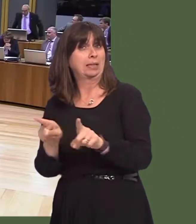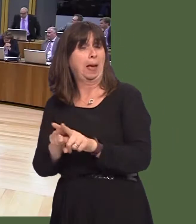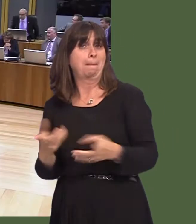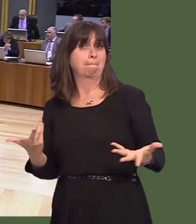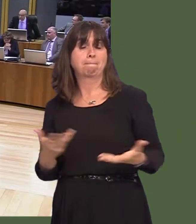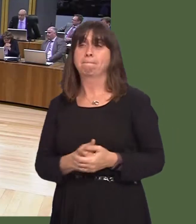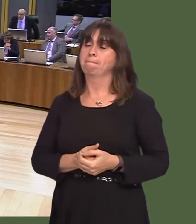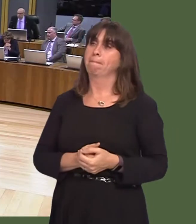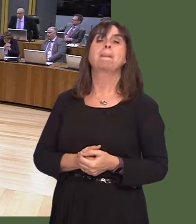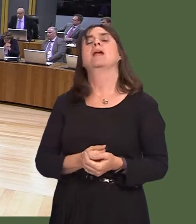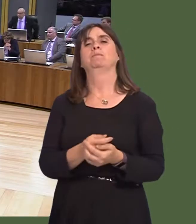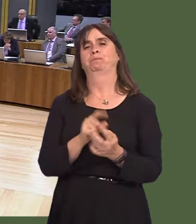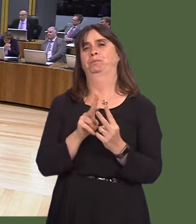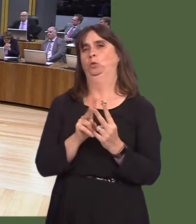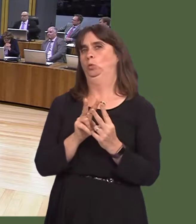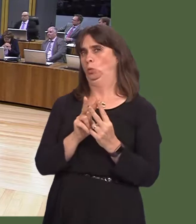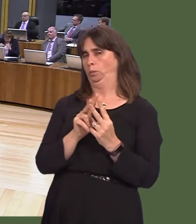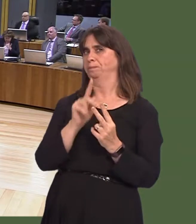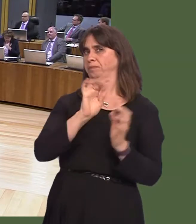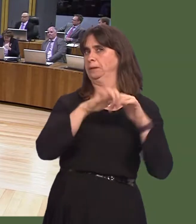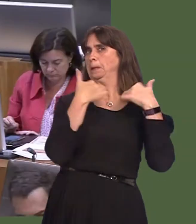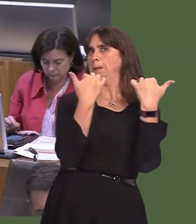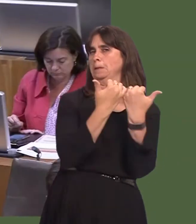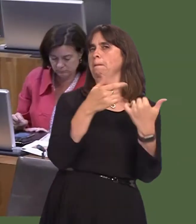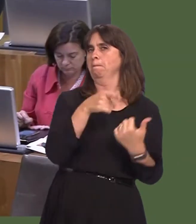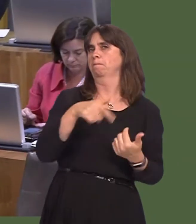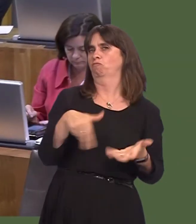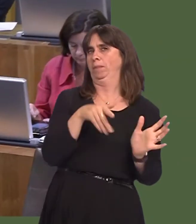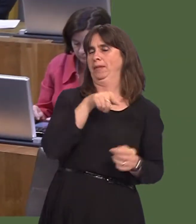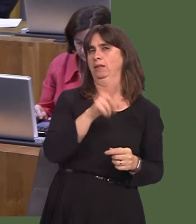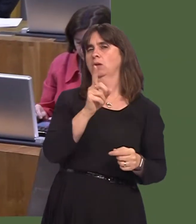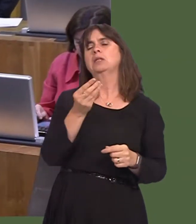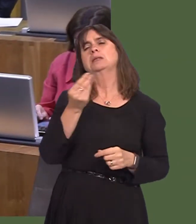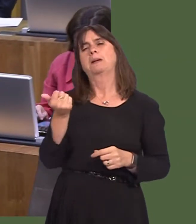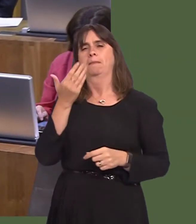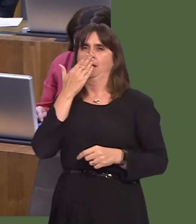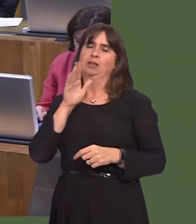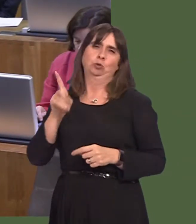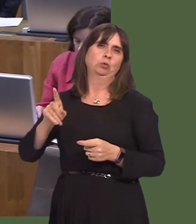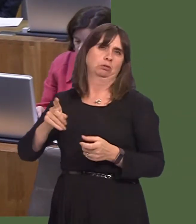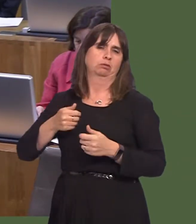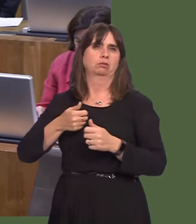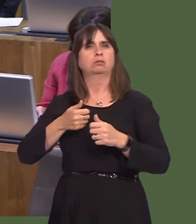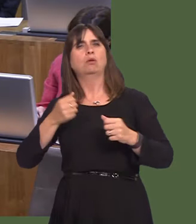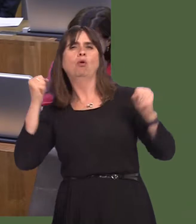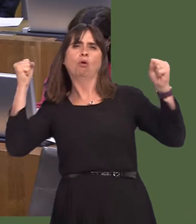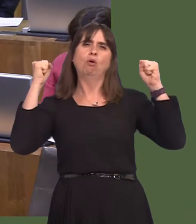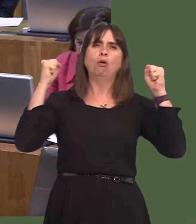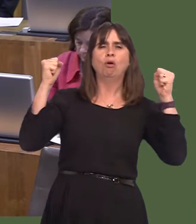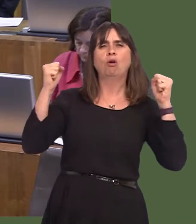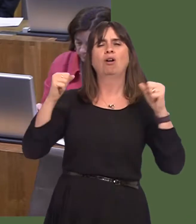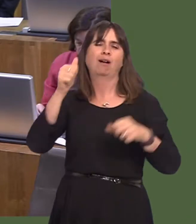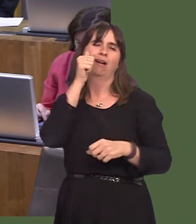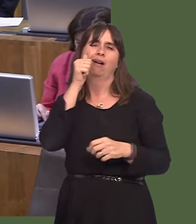Wales? I think there are two issues here in the stadium. First of all, the behaviour of some supporters. I mean, drunkenness has been part of crowds